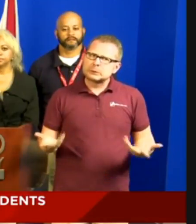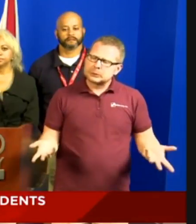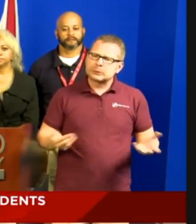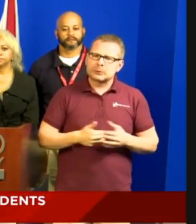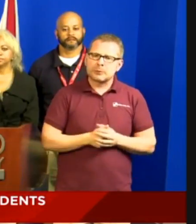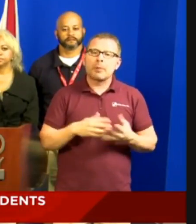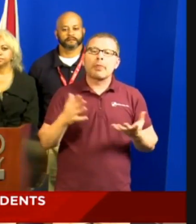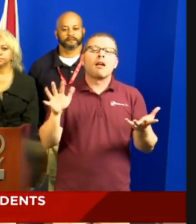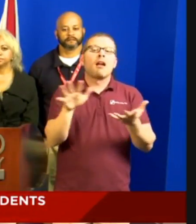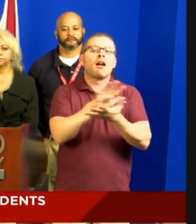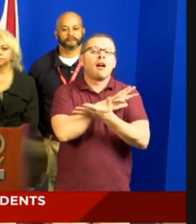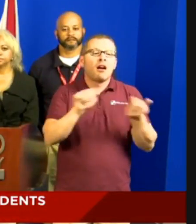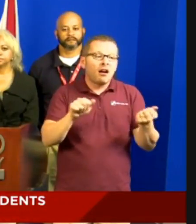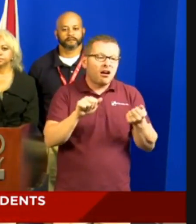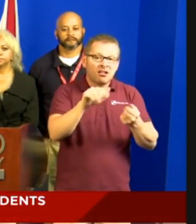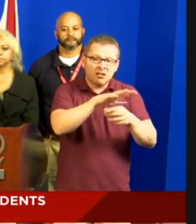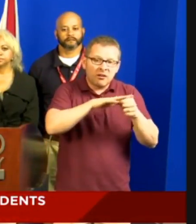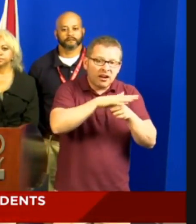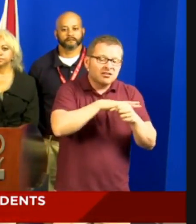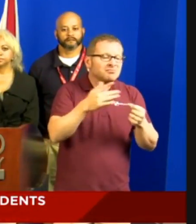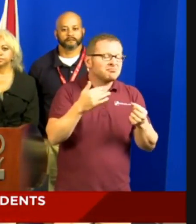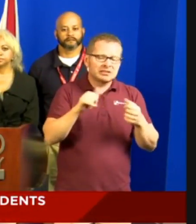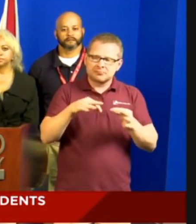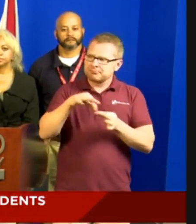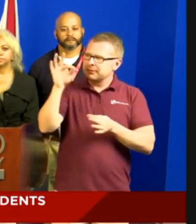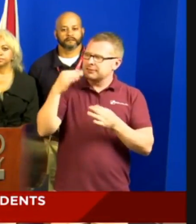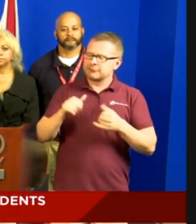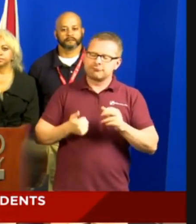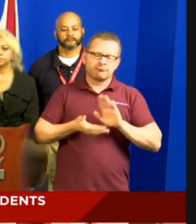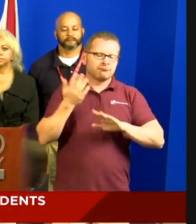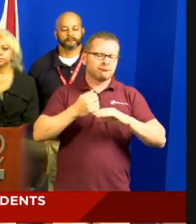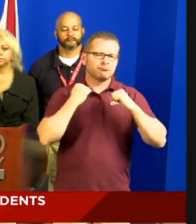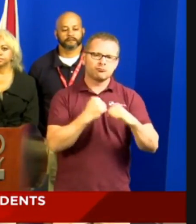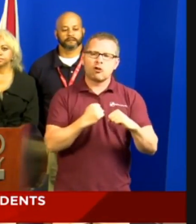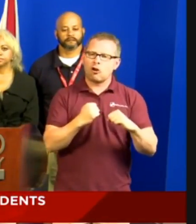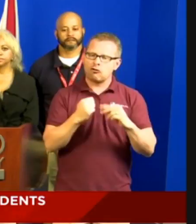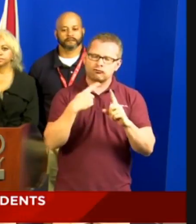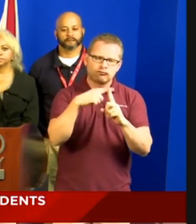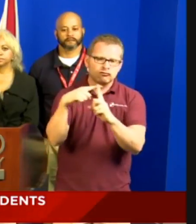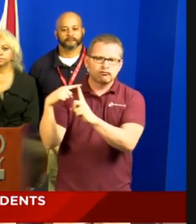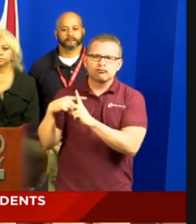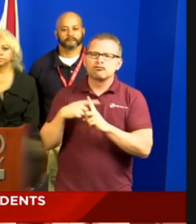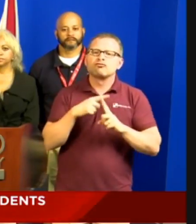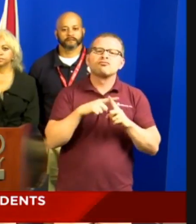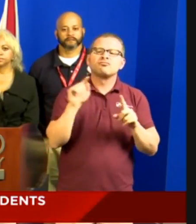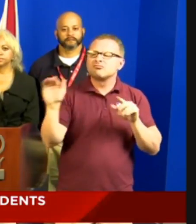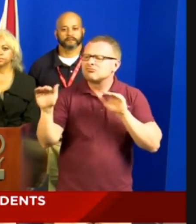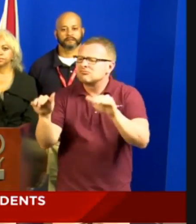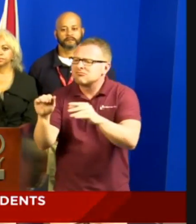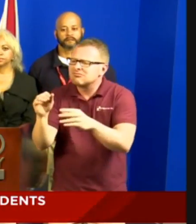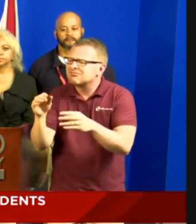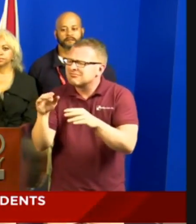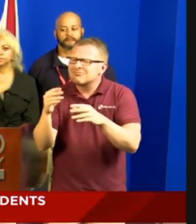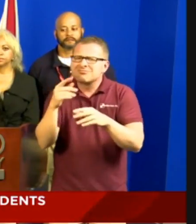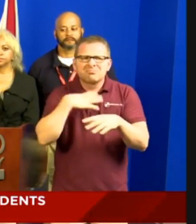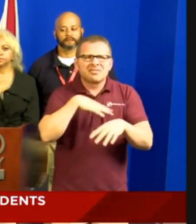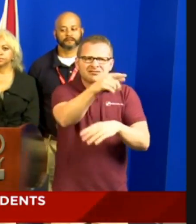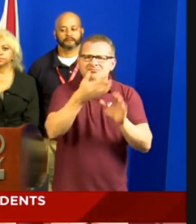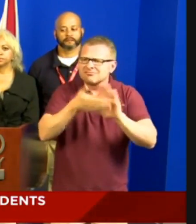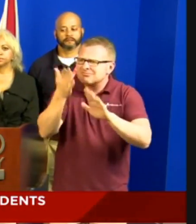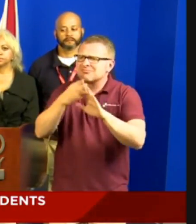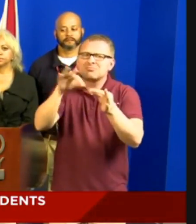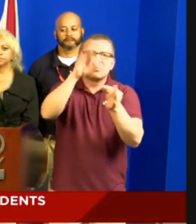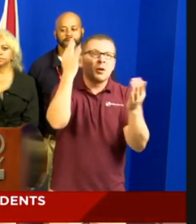community, I urge residents to reach out to neighbors or people that you think may be vulnerable and need assistance in completing final